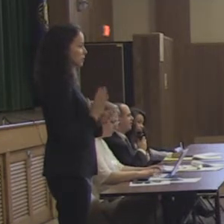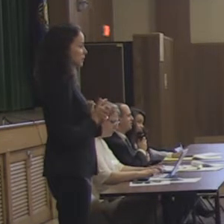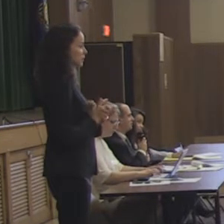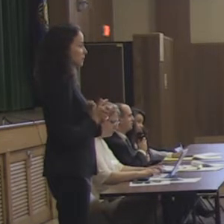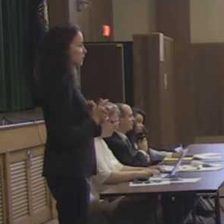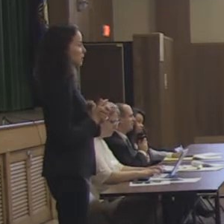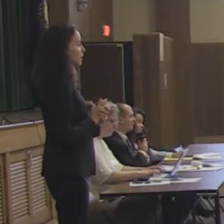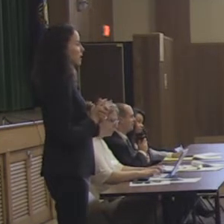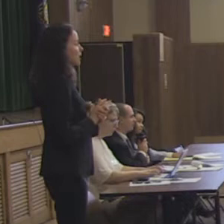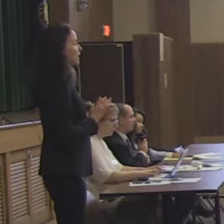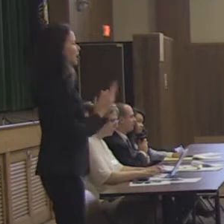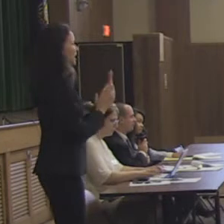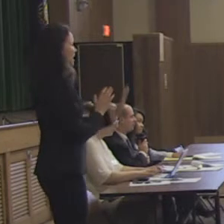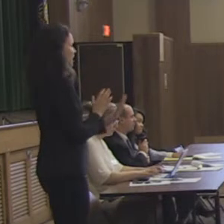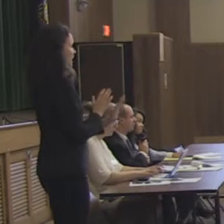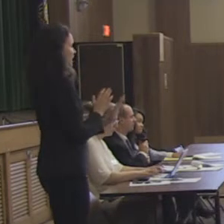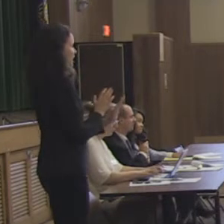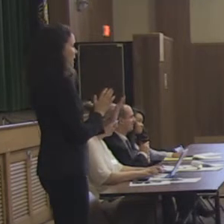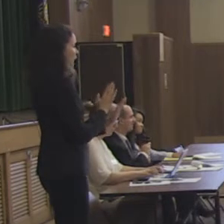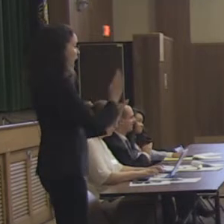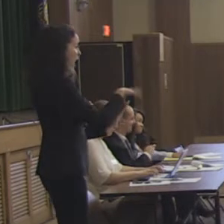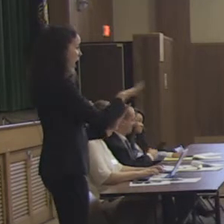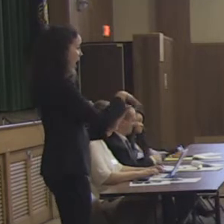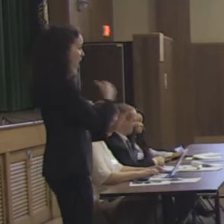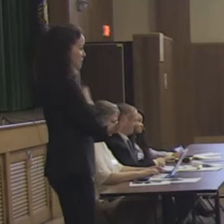And I apologize, I missed the prayer breakfast this morning.